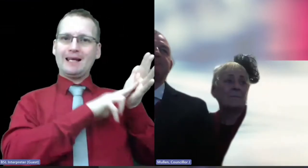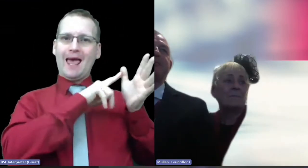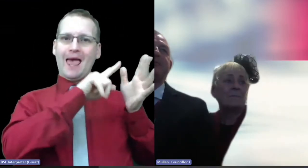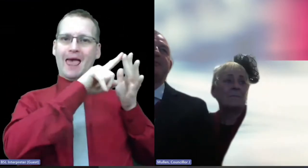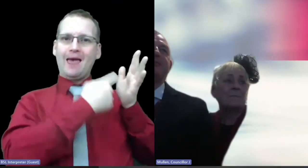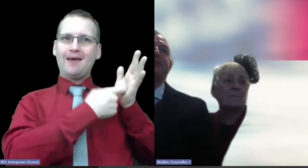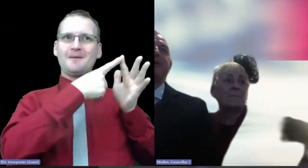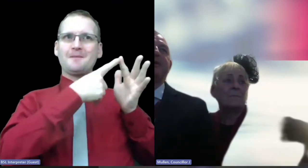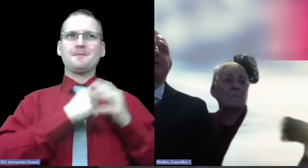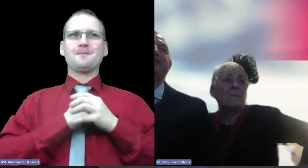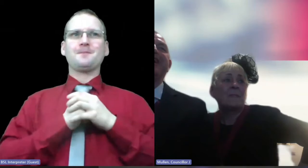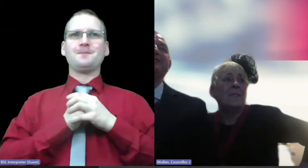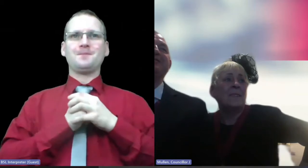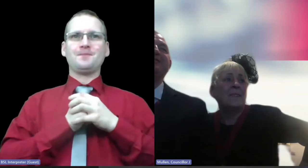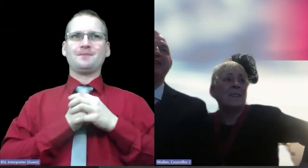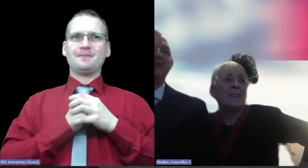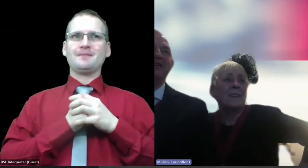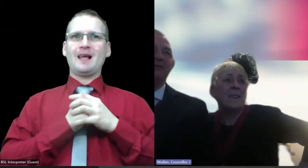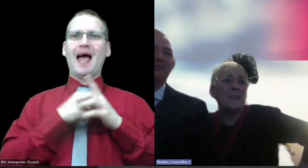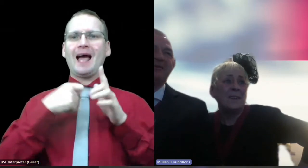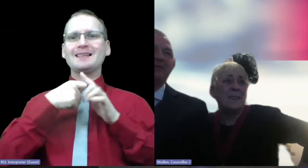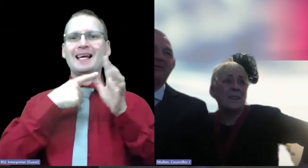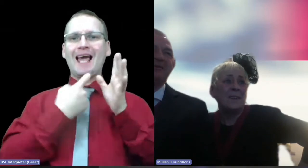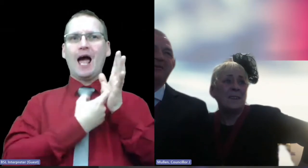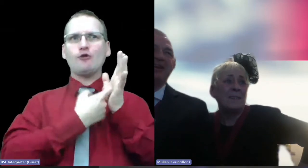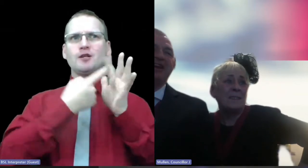I think